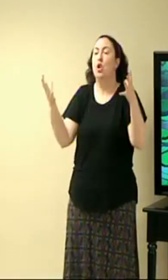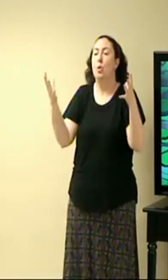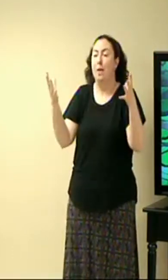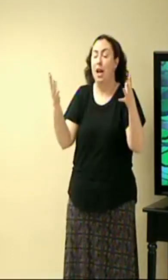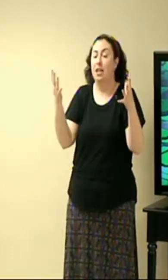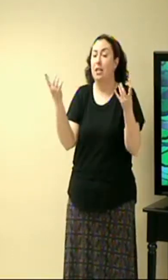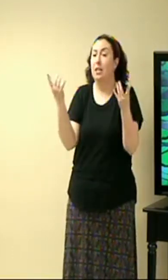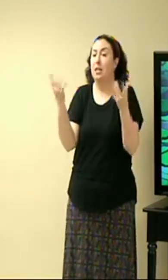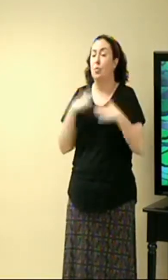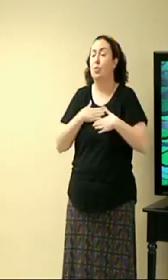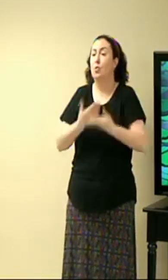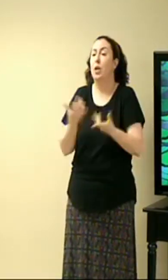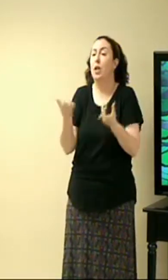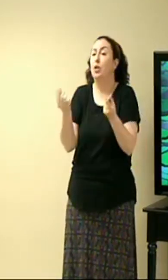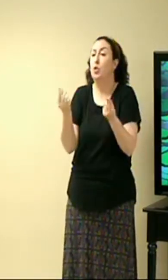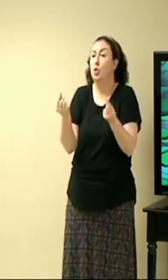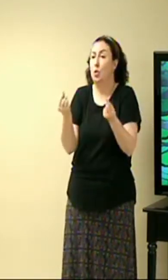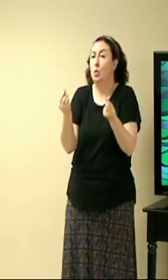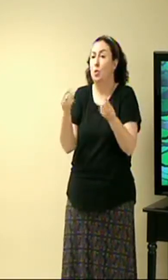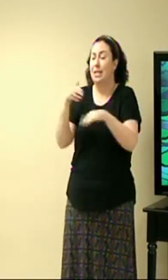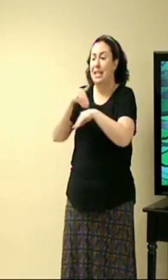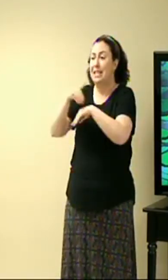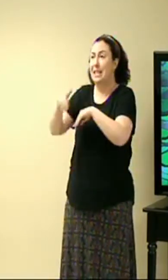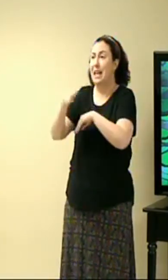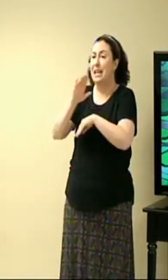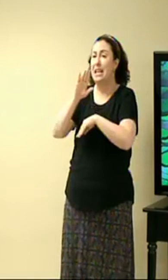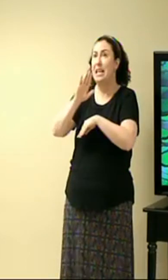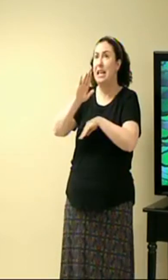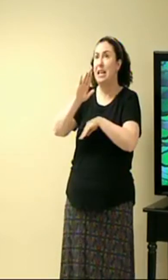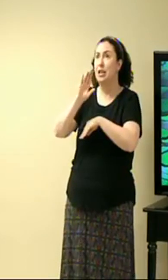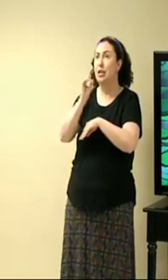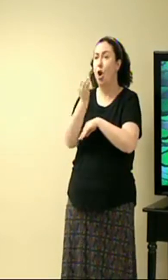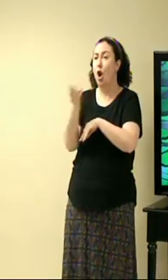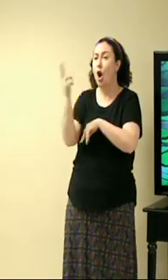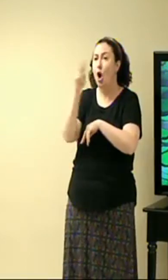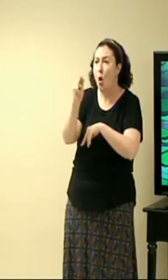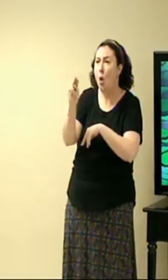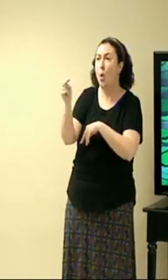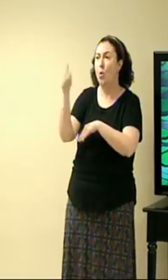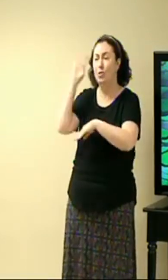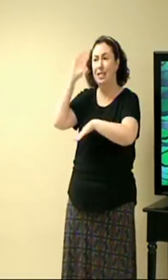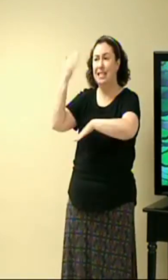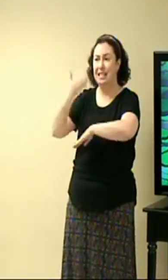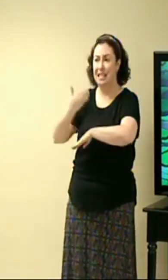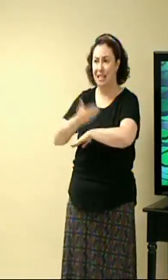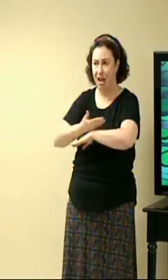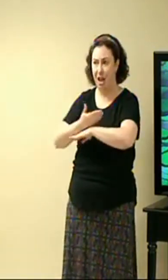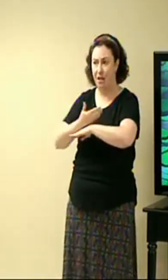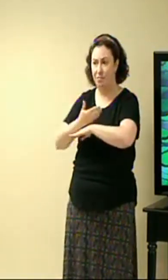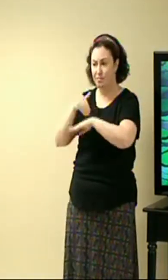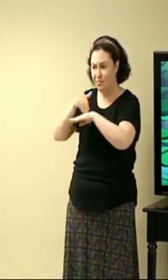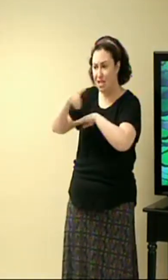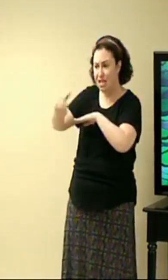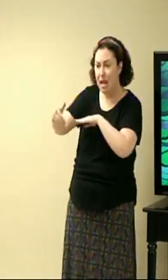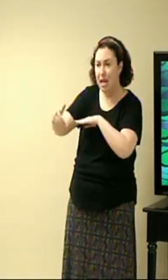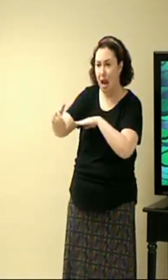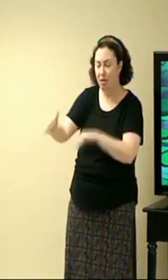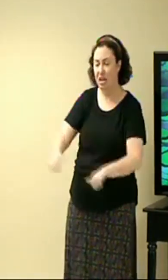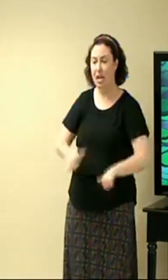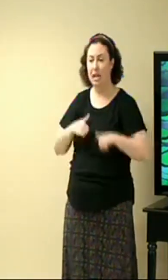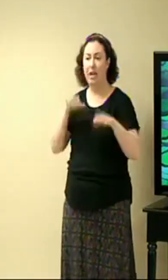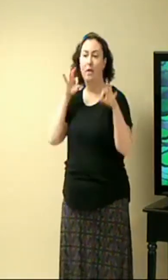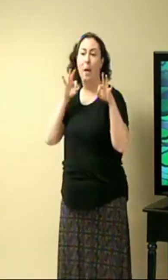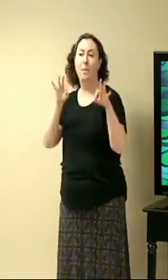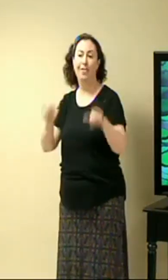Jesus Christ is fully God and fully man. He lived a perfect life. He lived a life you and I could not live. Not once